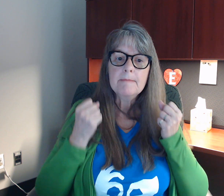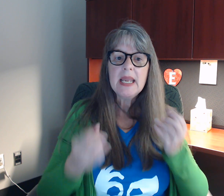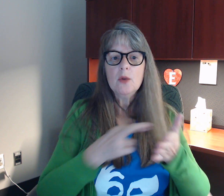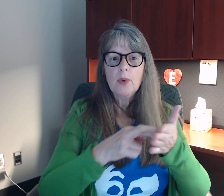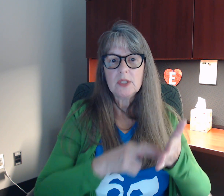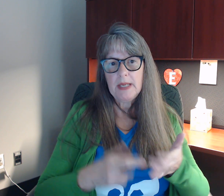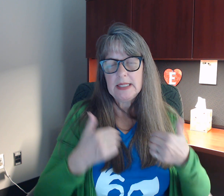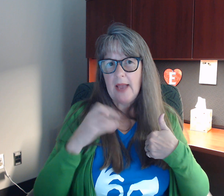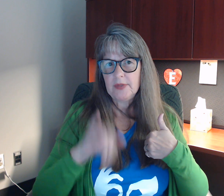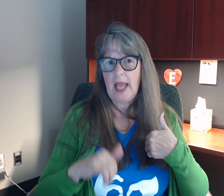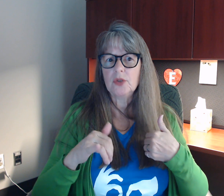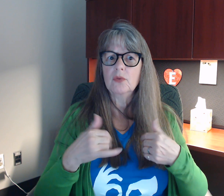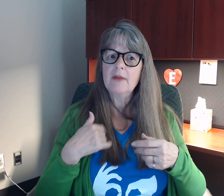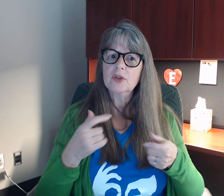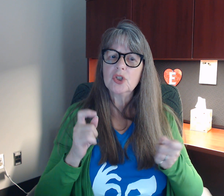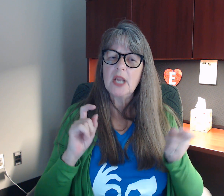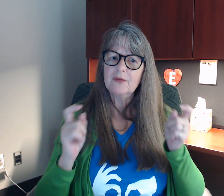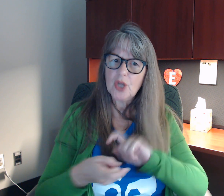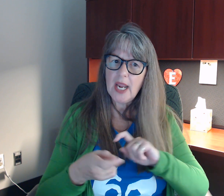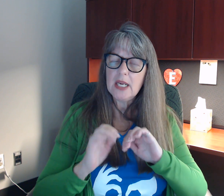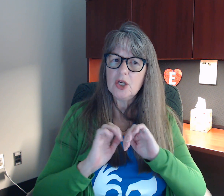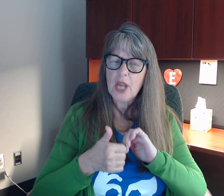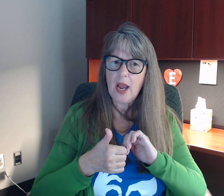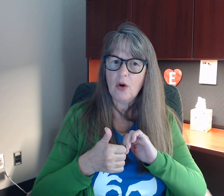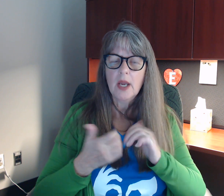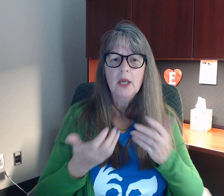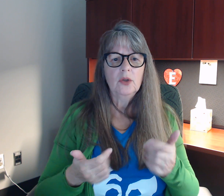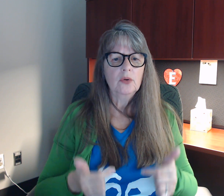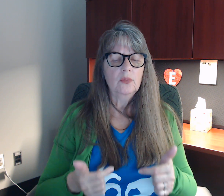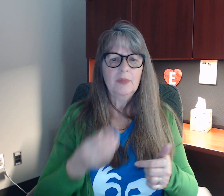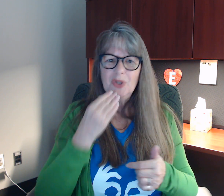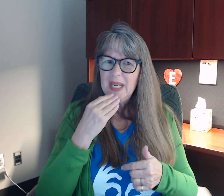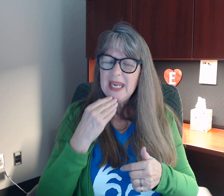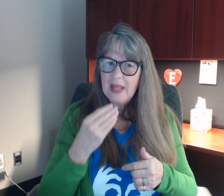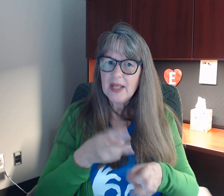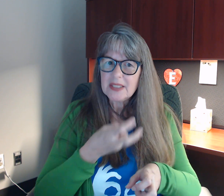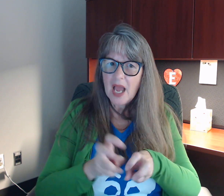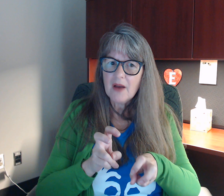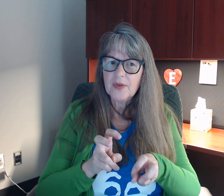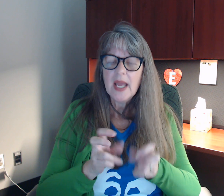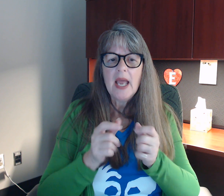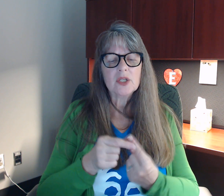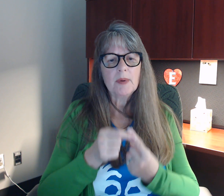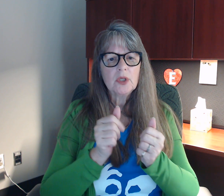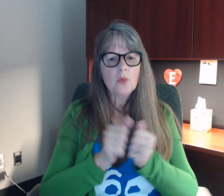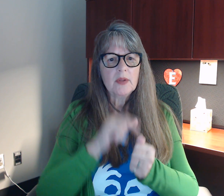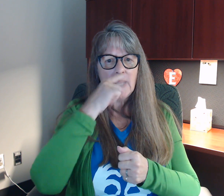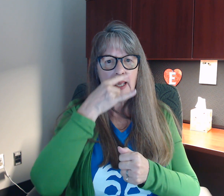many recipes has that. So you have to just kind of change how you eat, and that's tough. And especially with kids